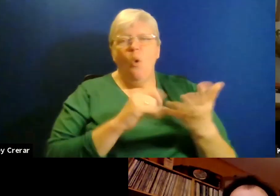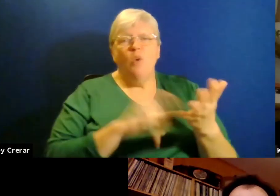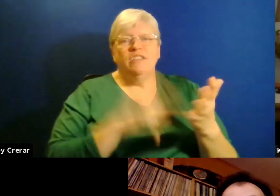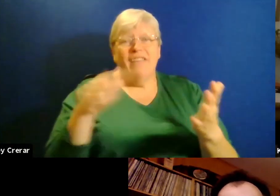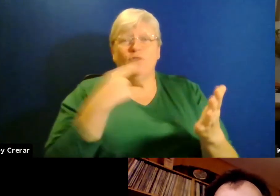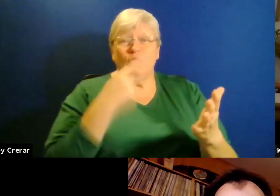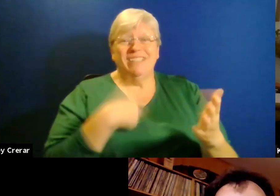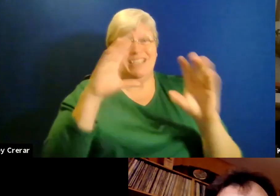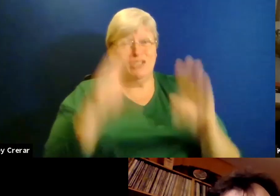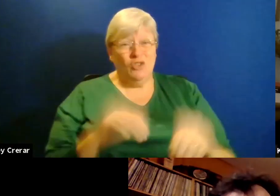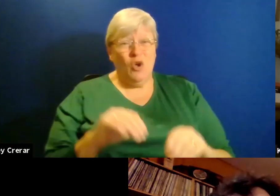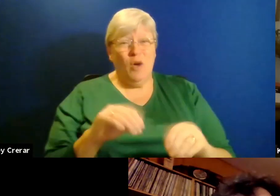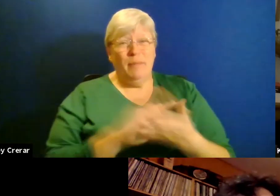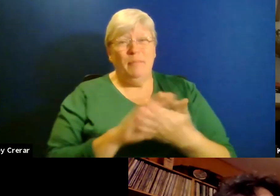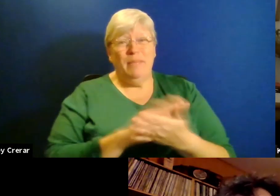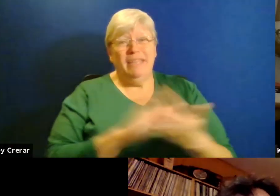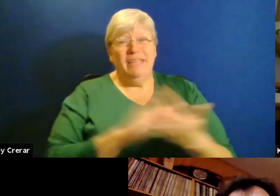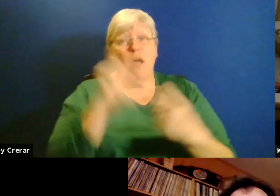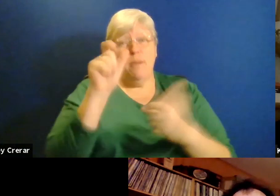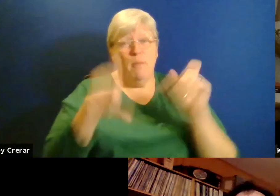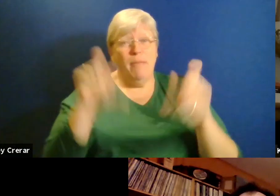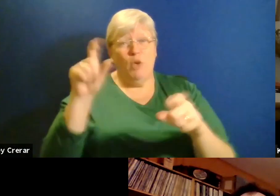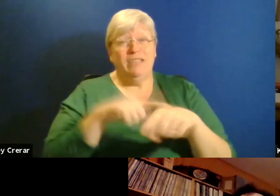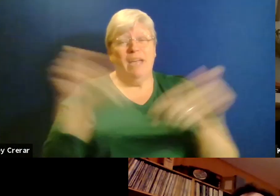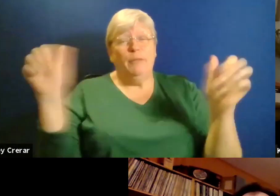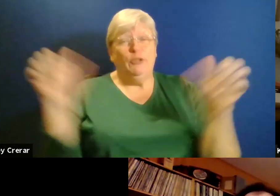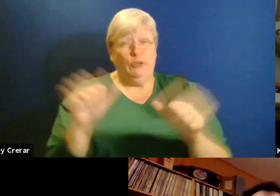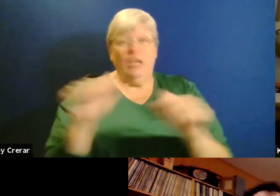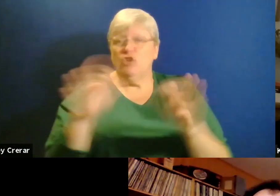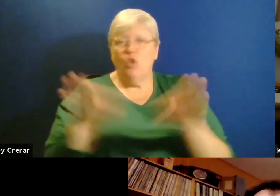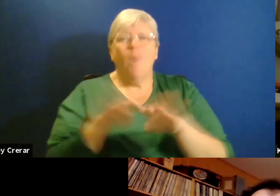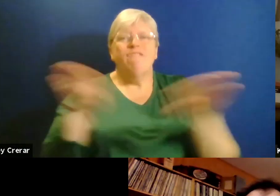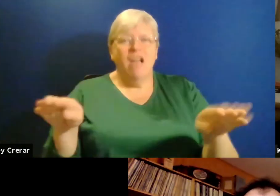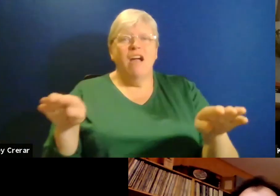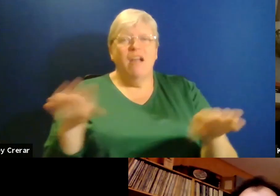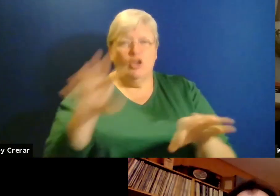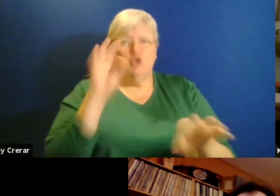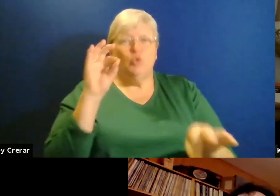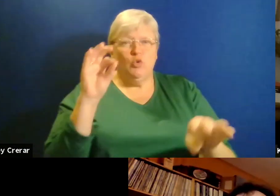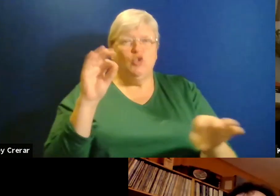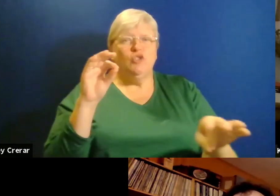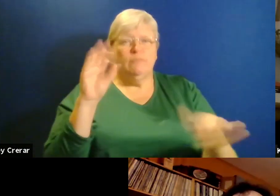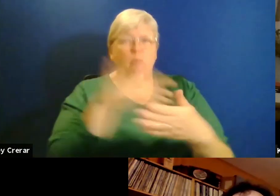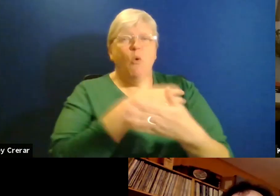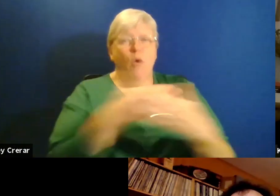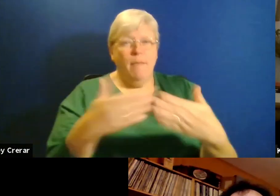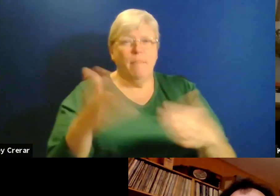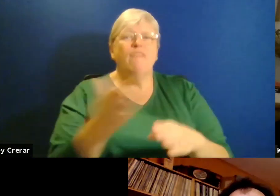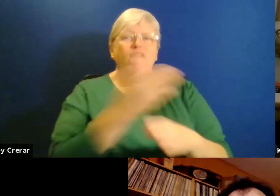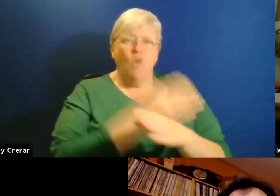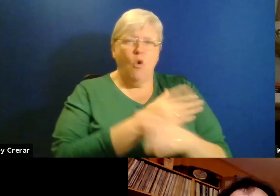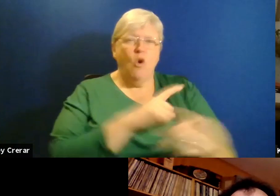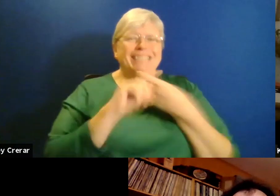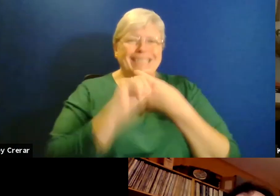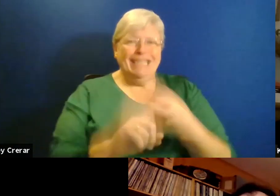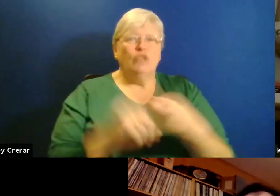Because then you're squeezing other people's time and that's not really fair. So yeah, choose your material in advance, try and stick to the